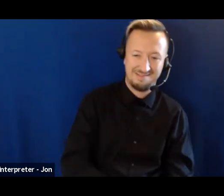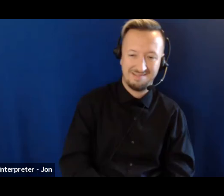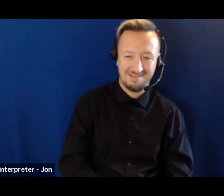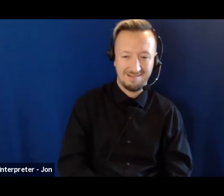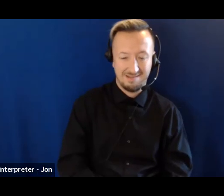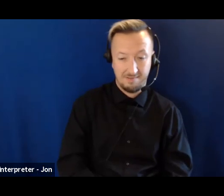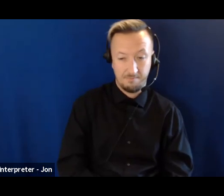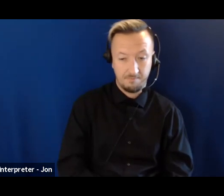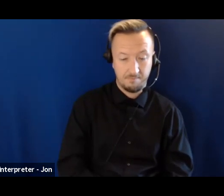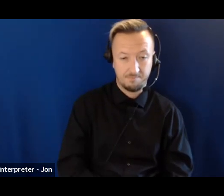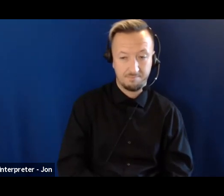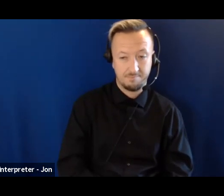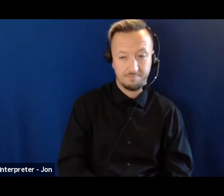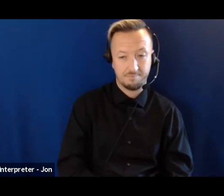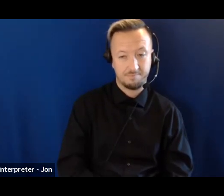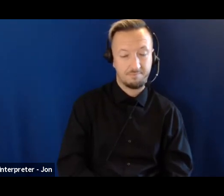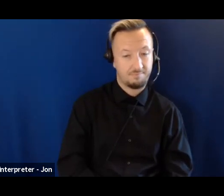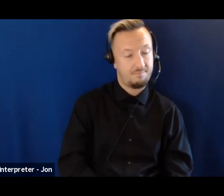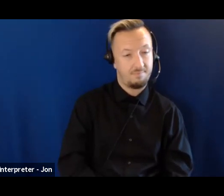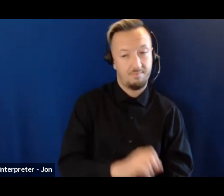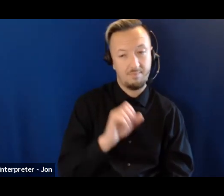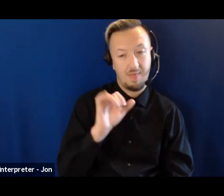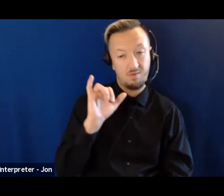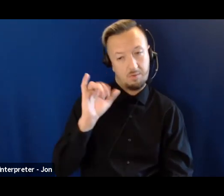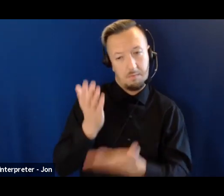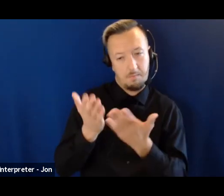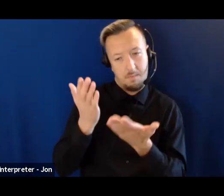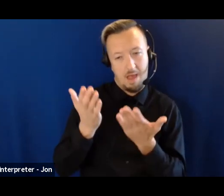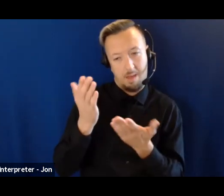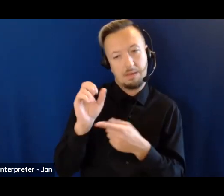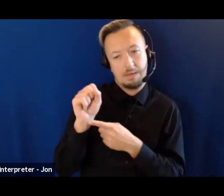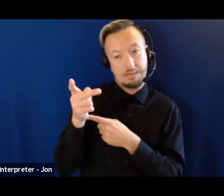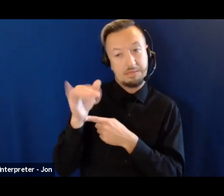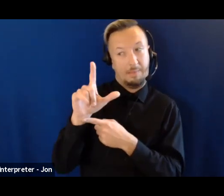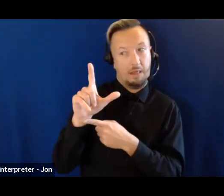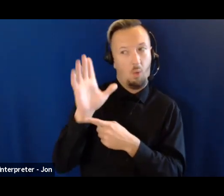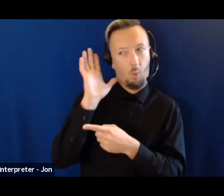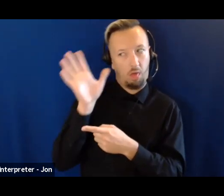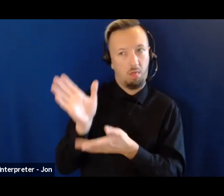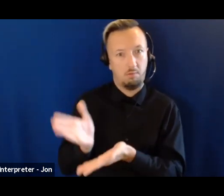Yeah. That might be a talking point or two.